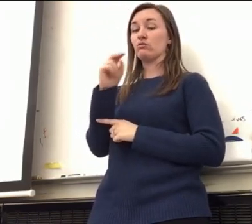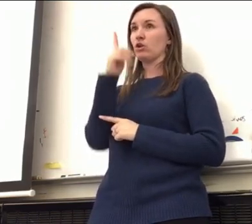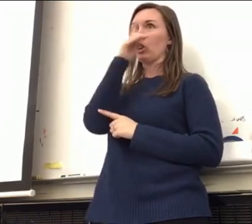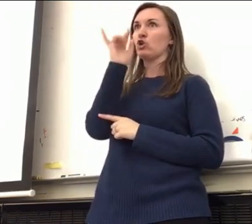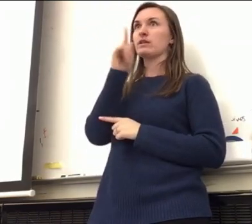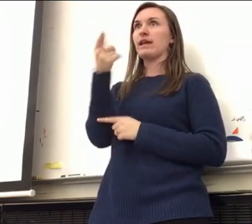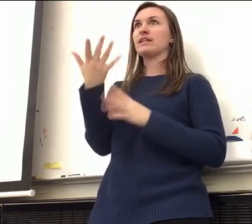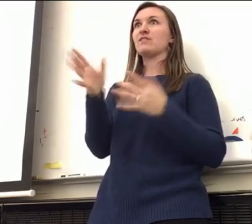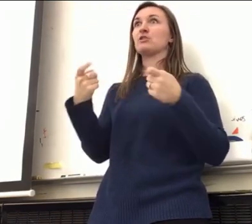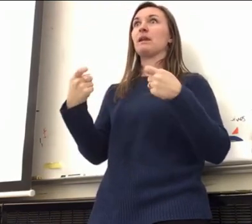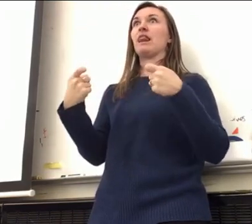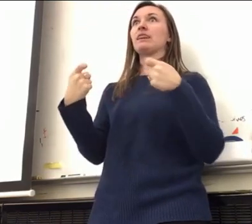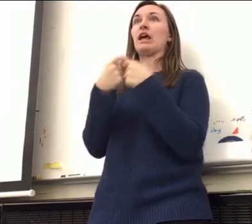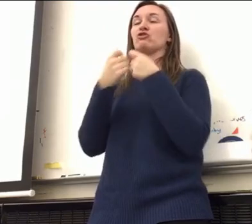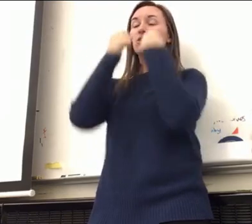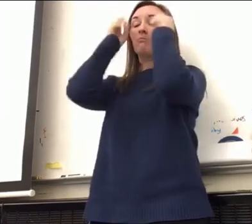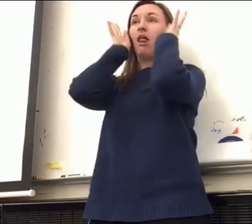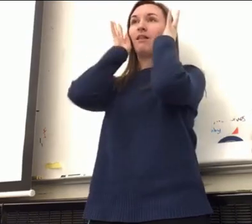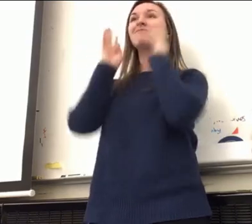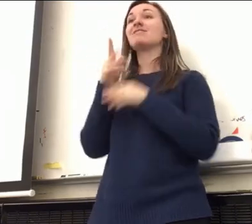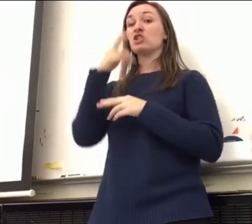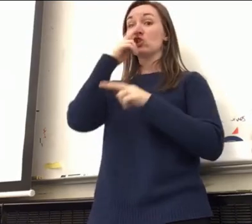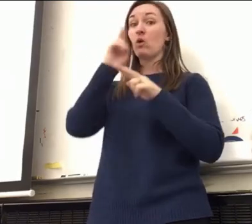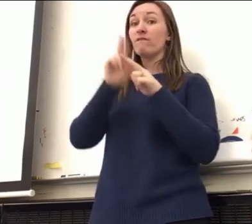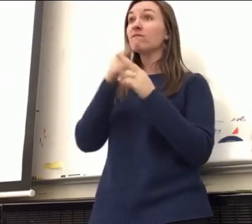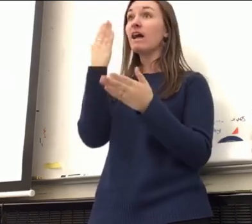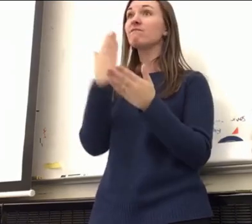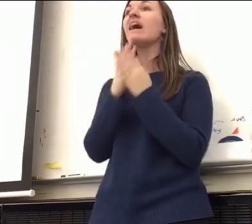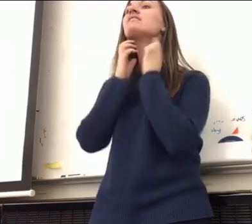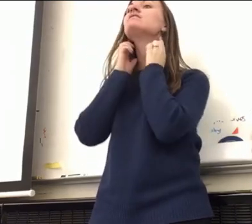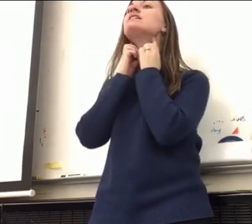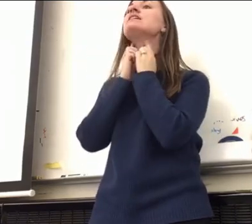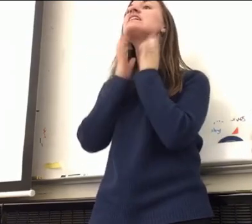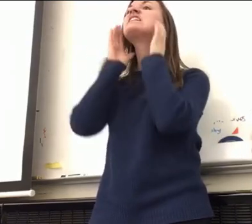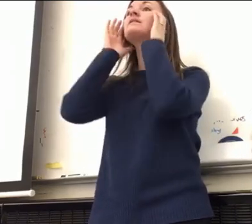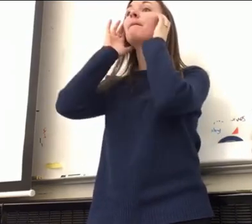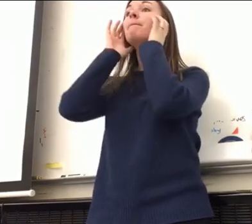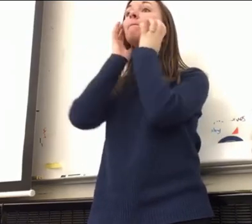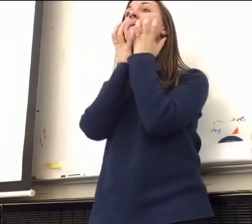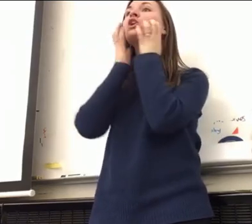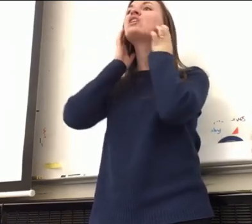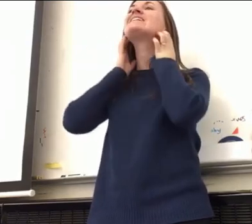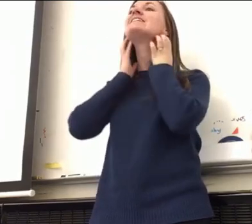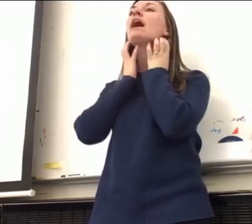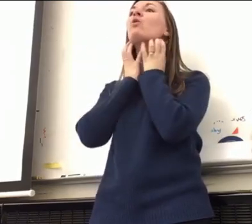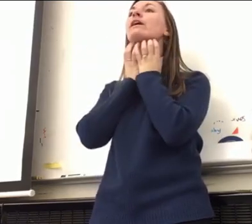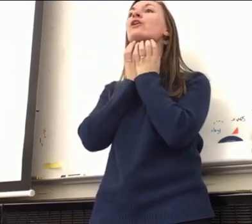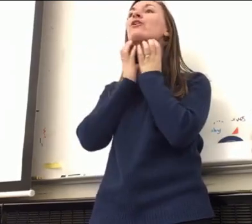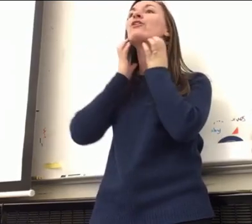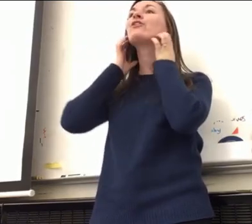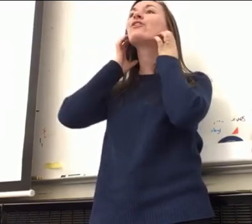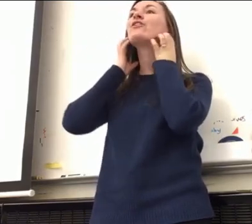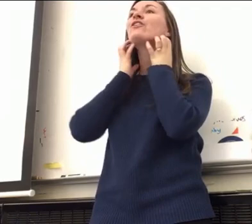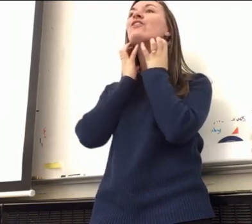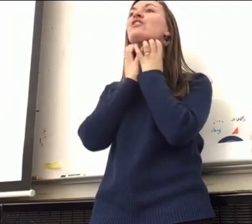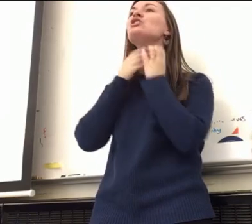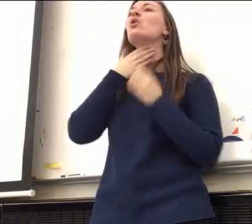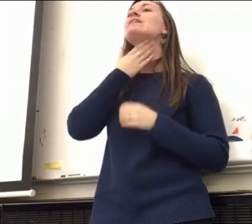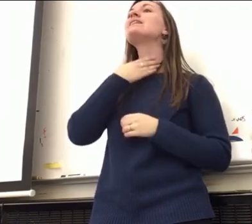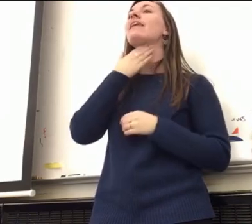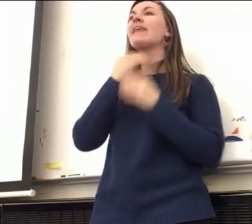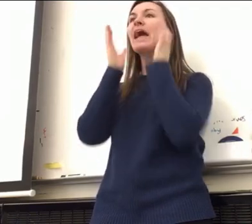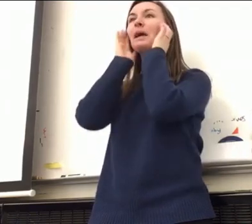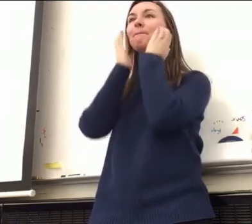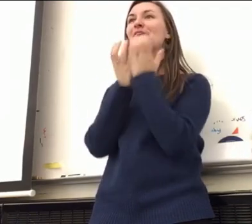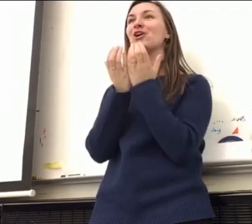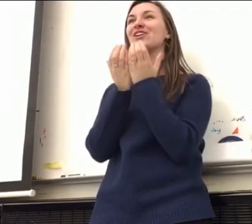electrocuted. And also, if you want to look at a fun fact, this is his beard. It's right down here. Oh, heck, dude. Yeah.